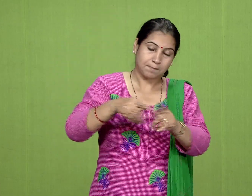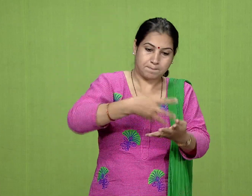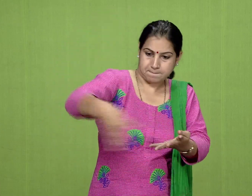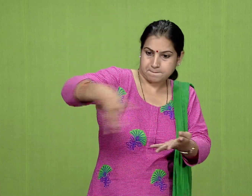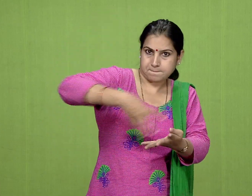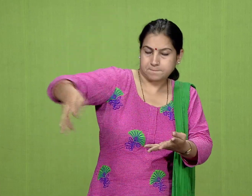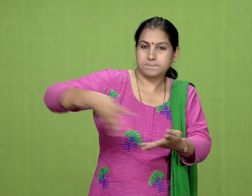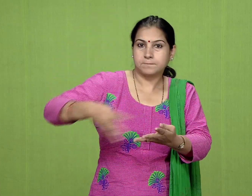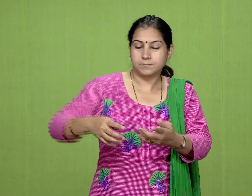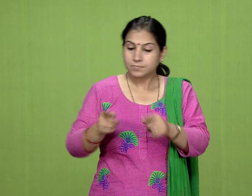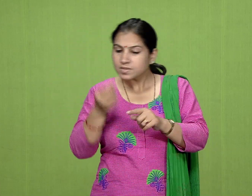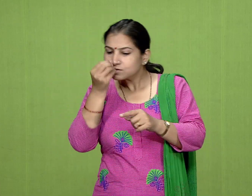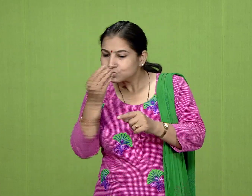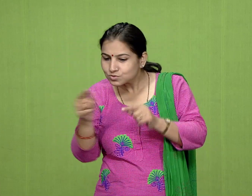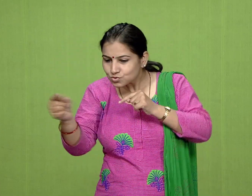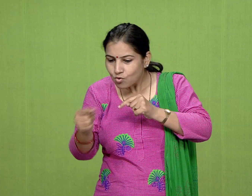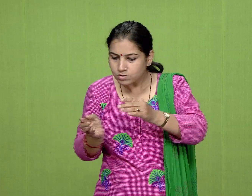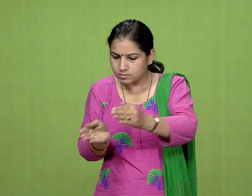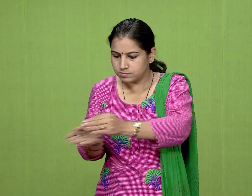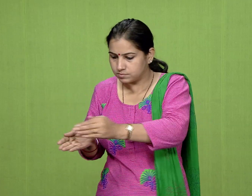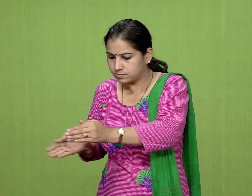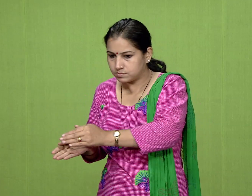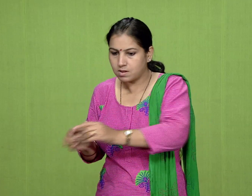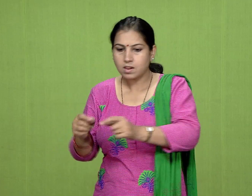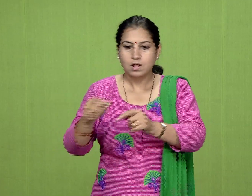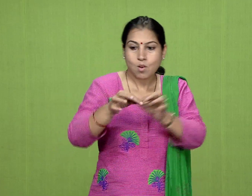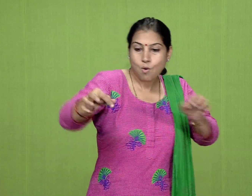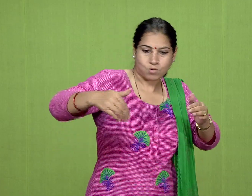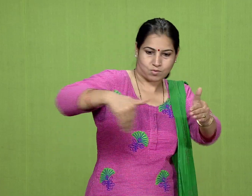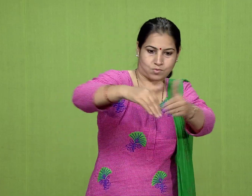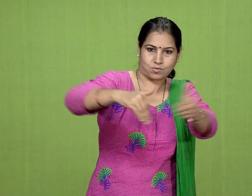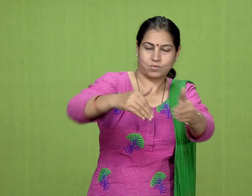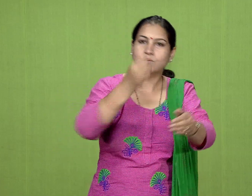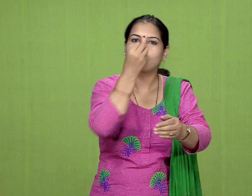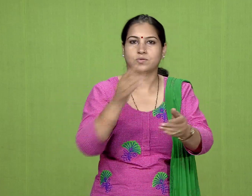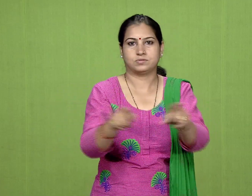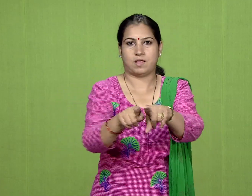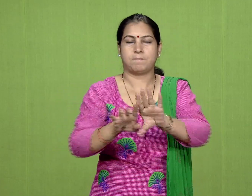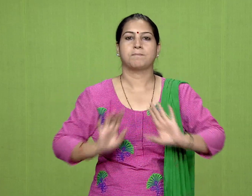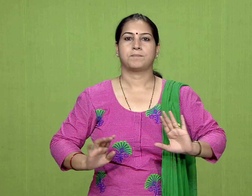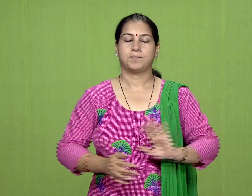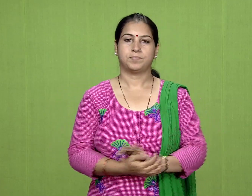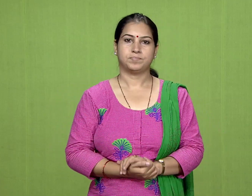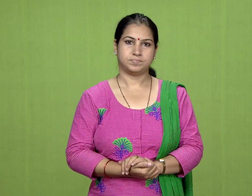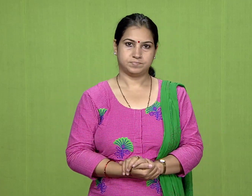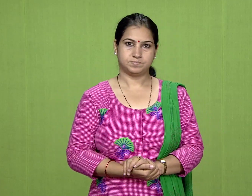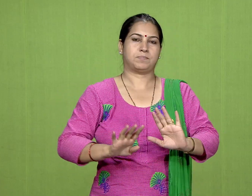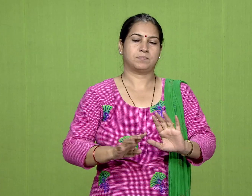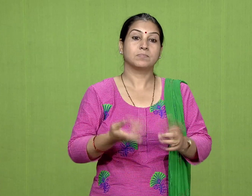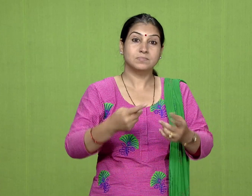combing is very similar to the combing which we do with our hairs. It is generally